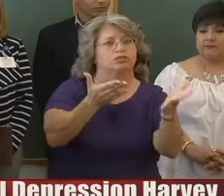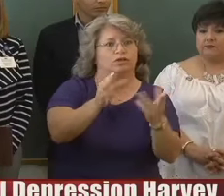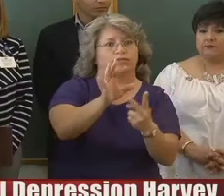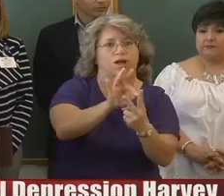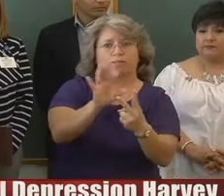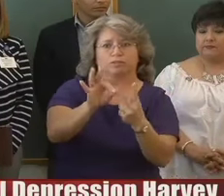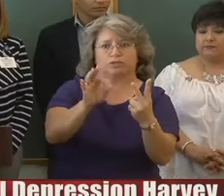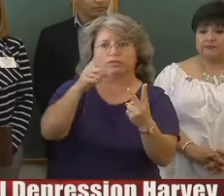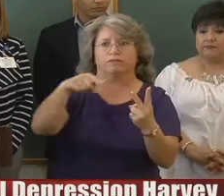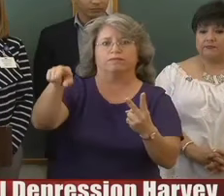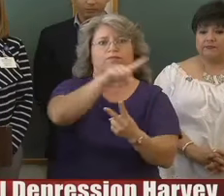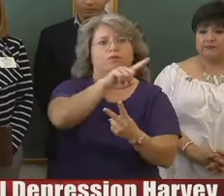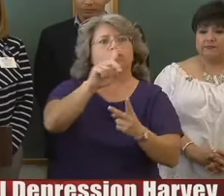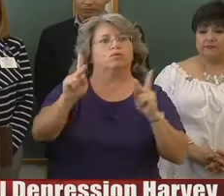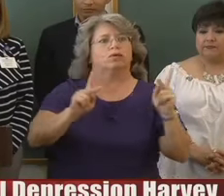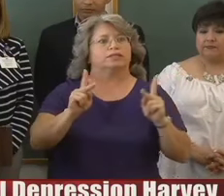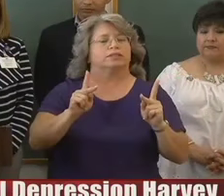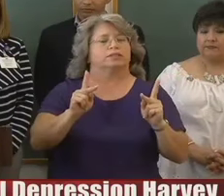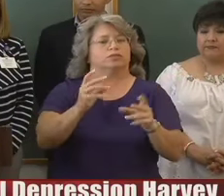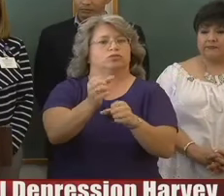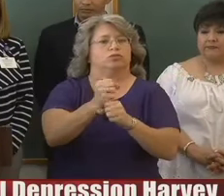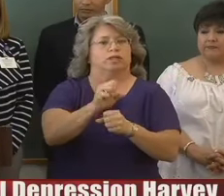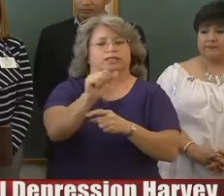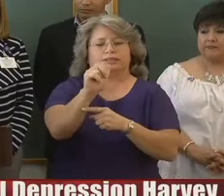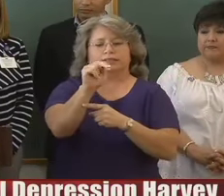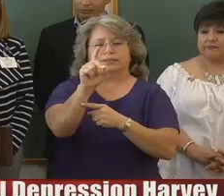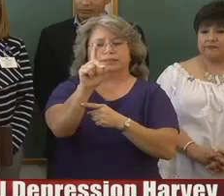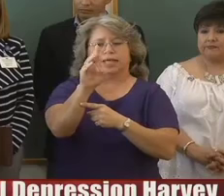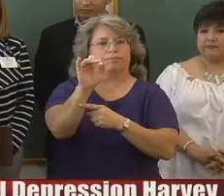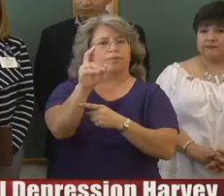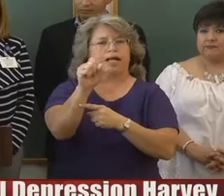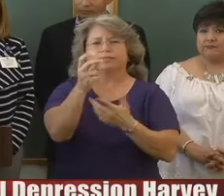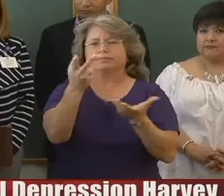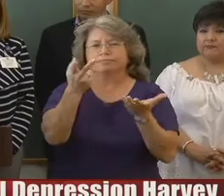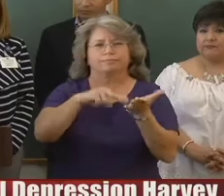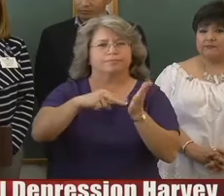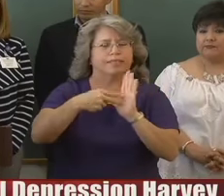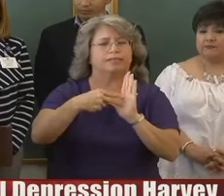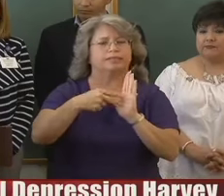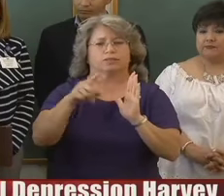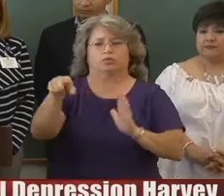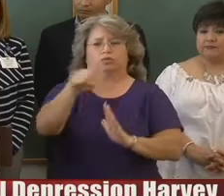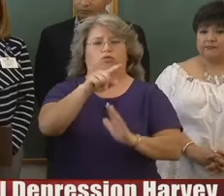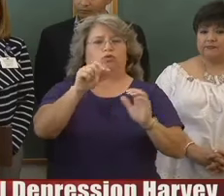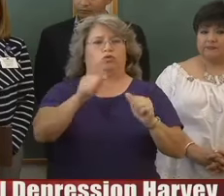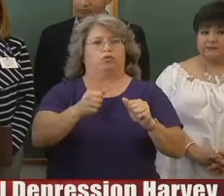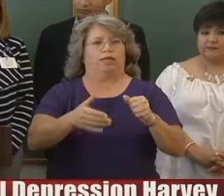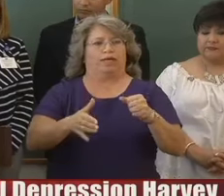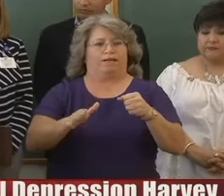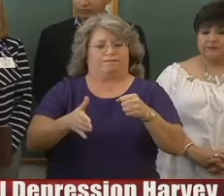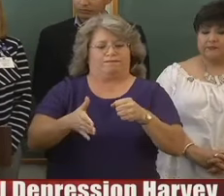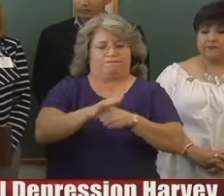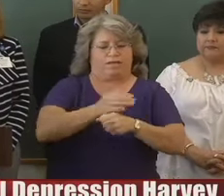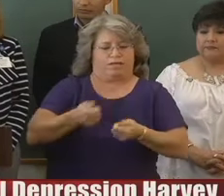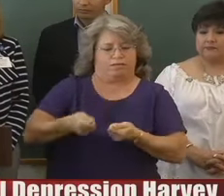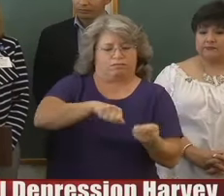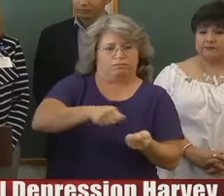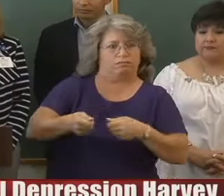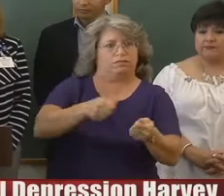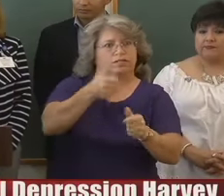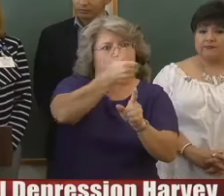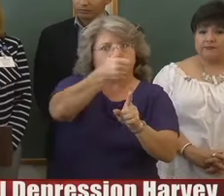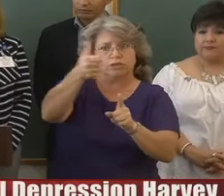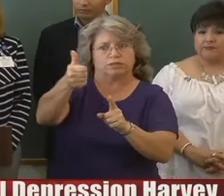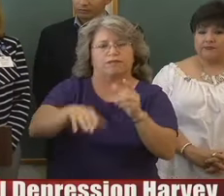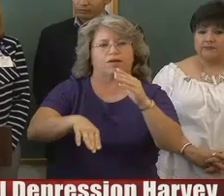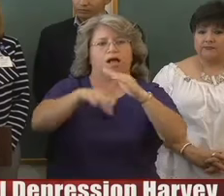residents to get sandbags. And by this, what we mean is the residents will be able to fill up to 20